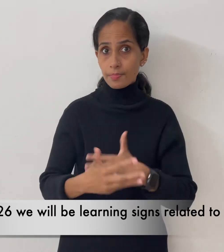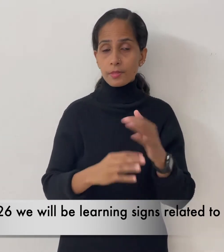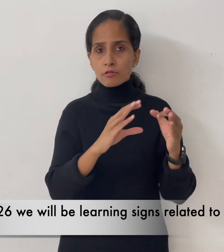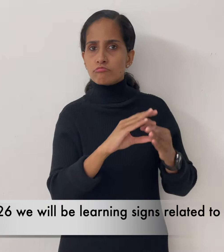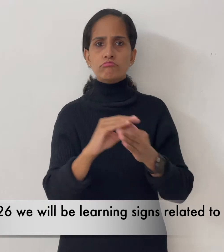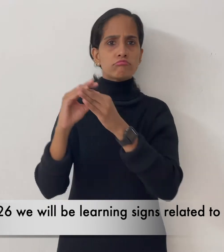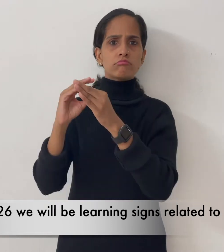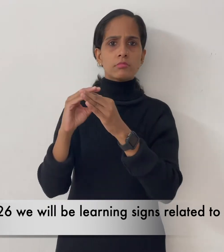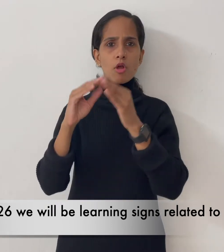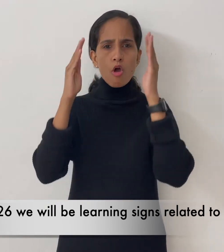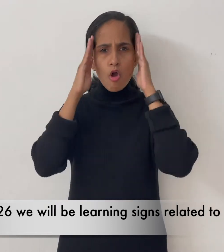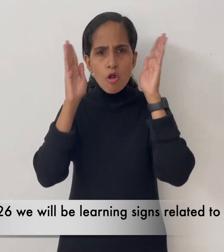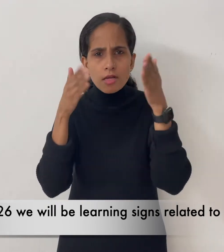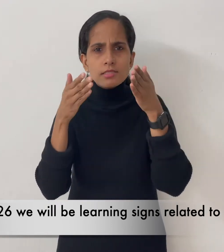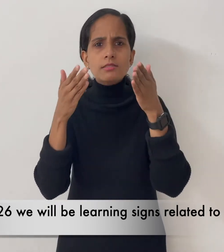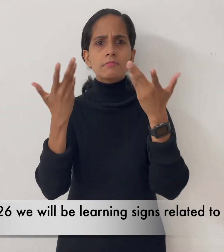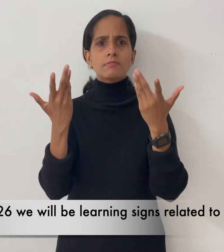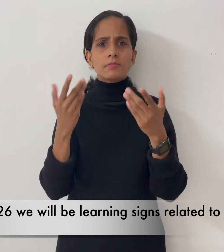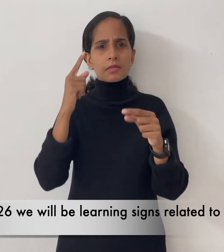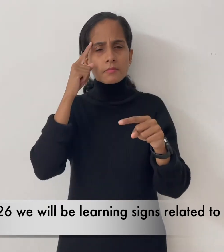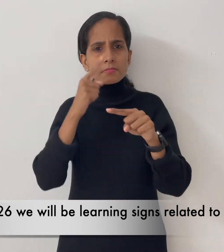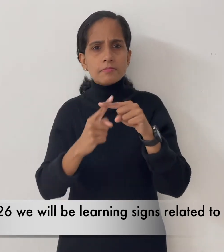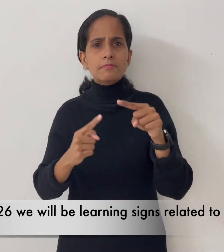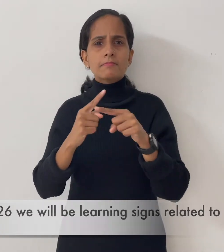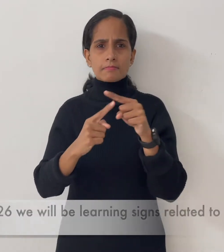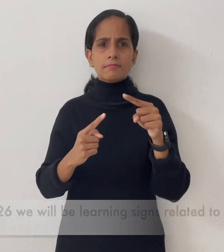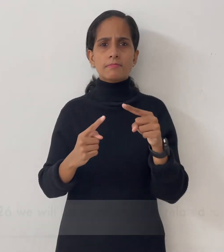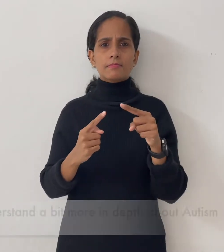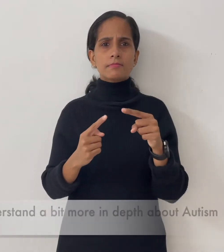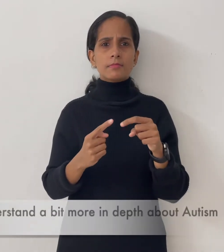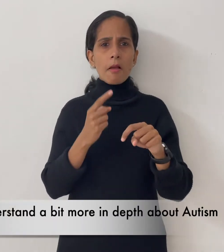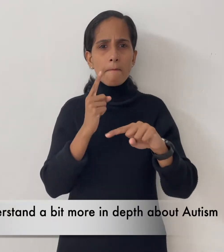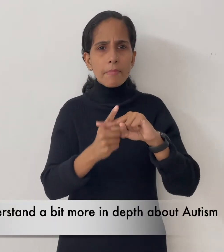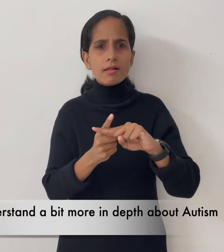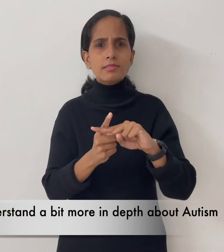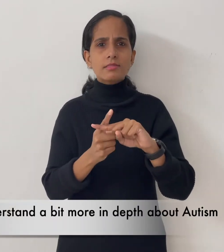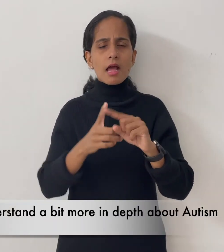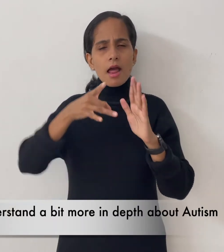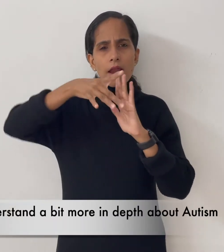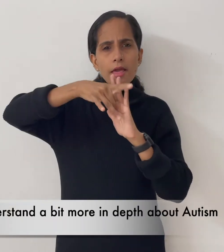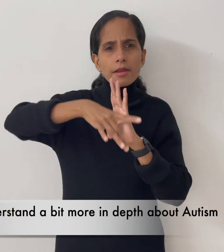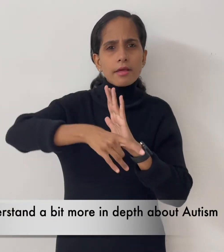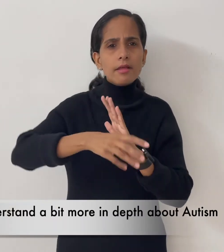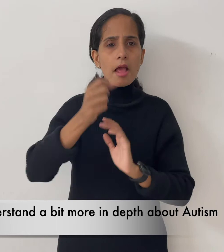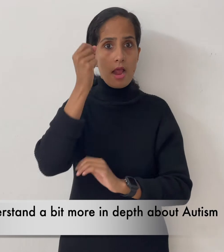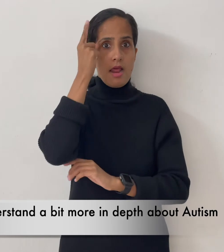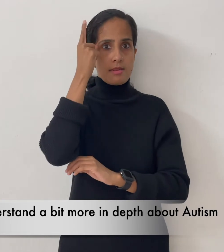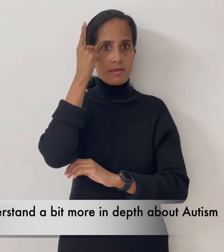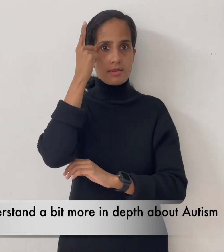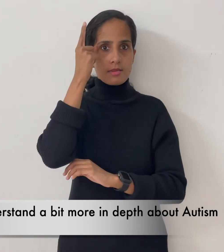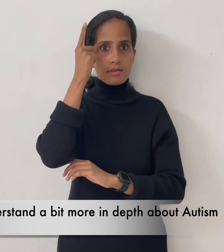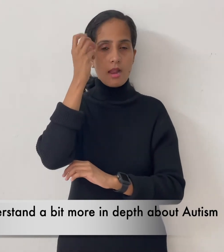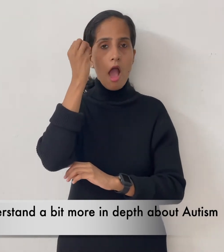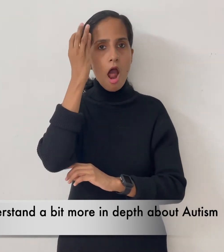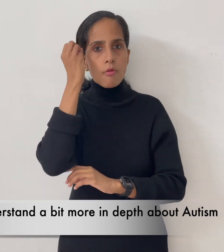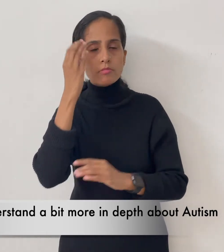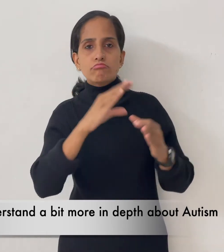autism and also understand a bit more in depth about